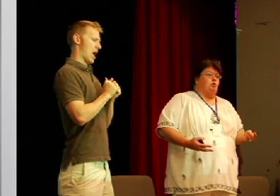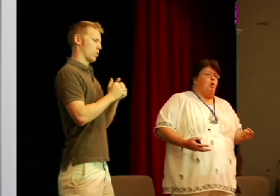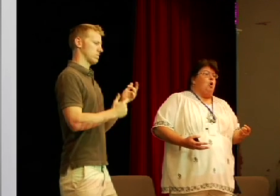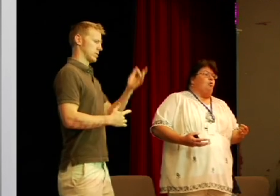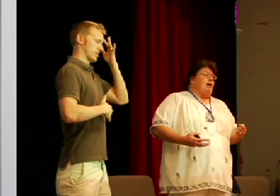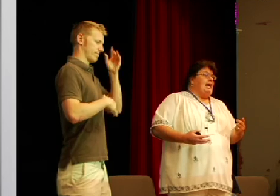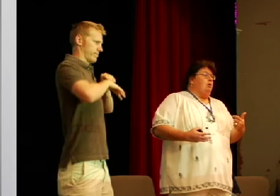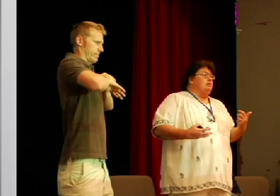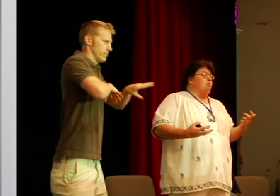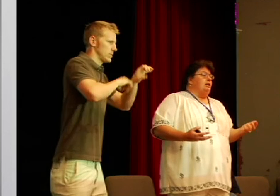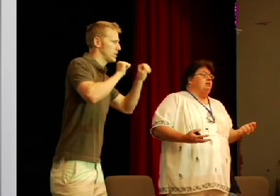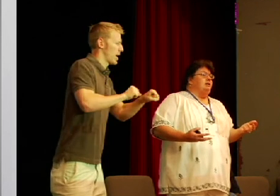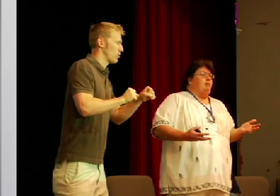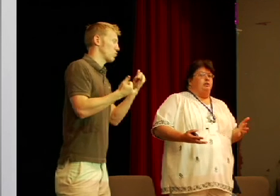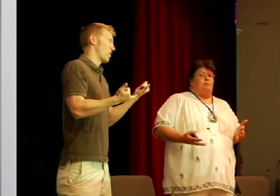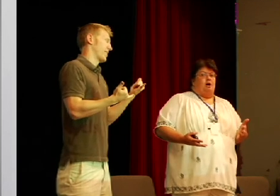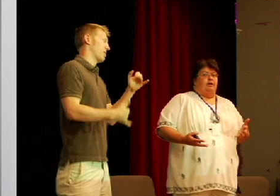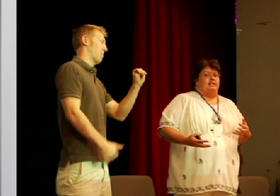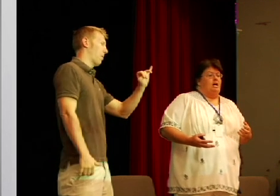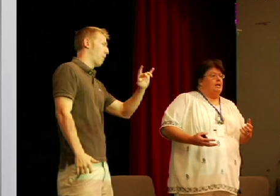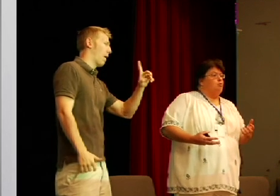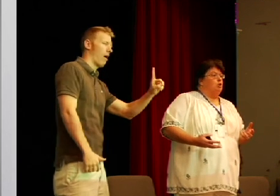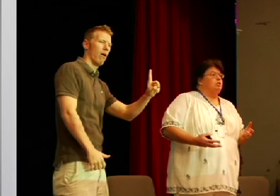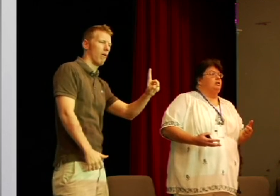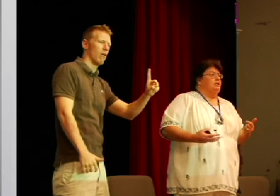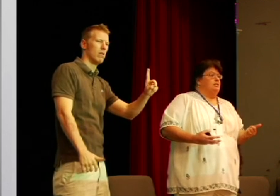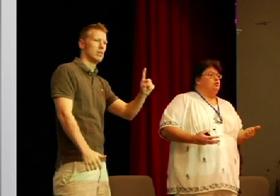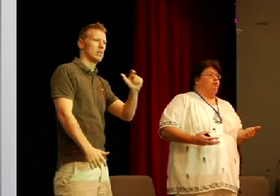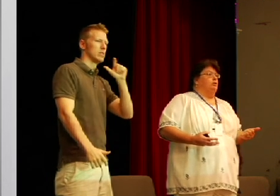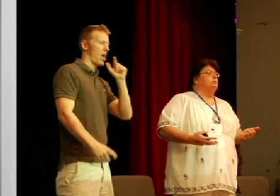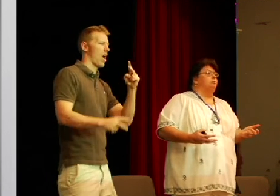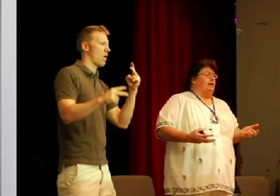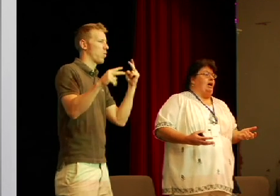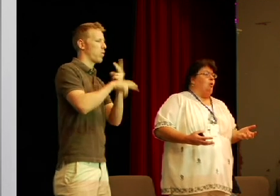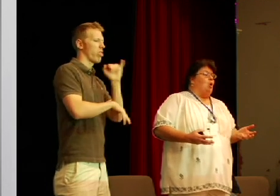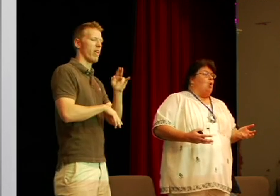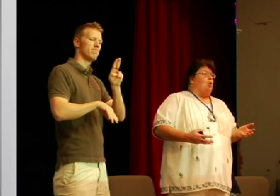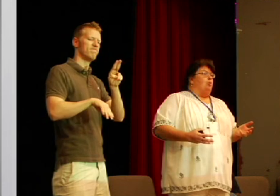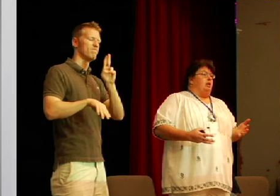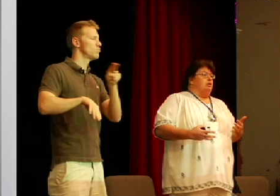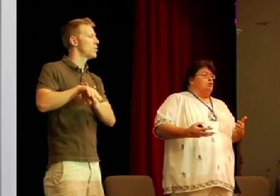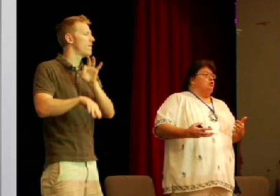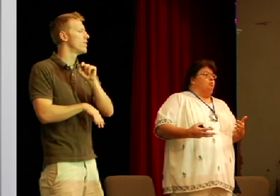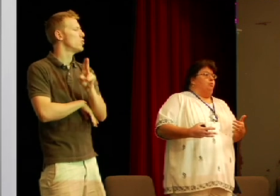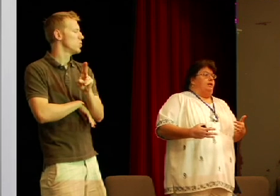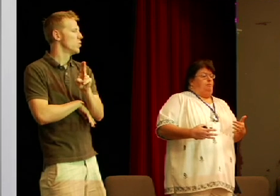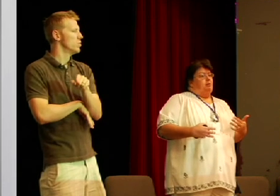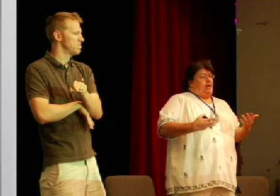you right now it's relatively mild to moderate it's not any worse than seasonal flu right now one of the concerns that public